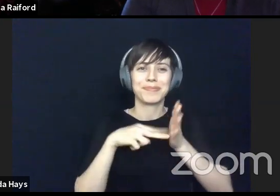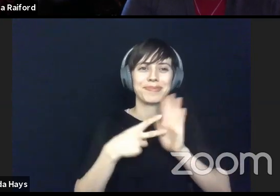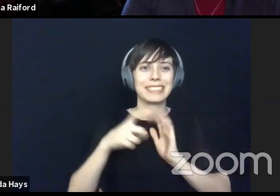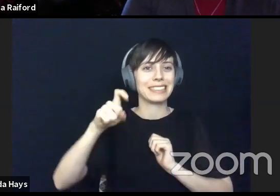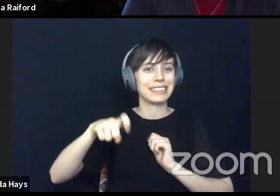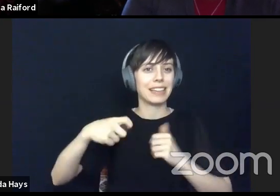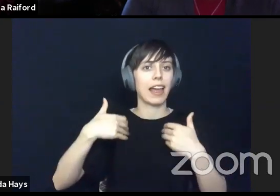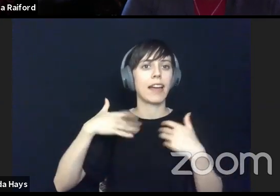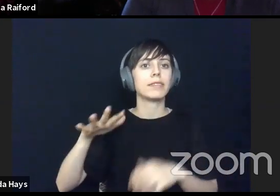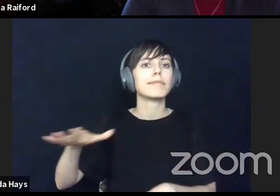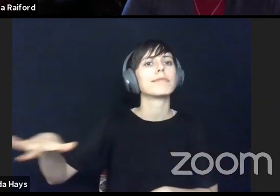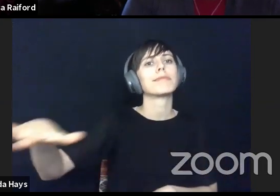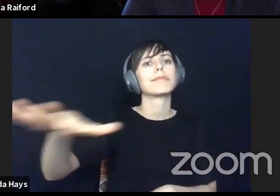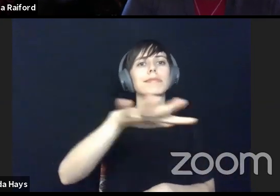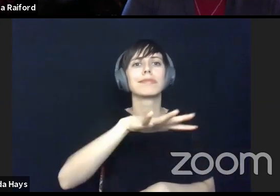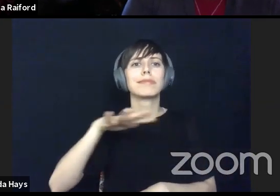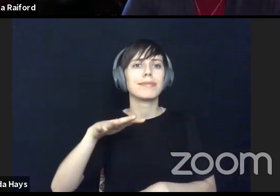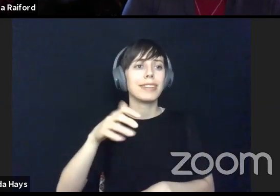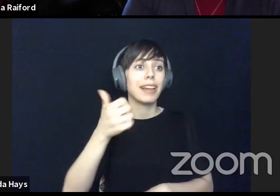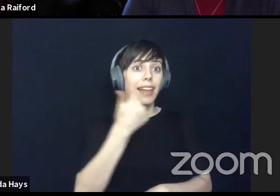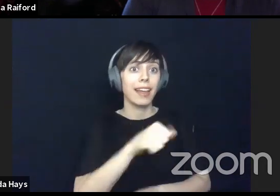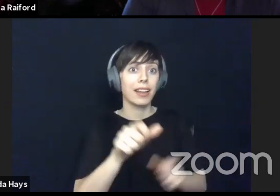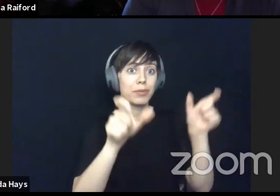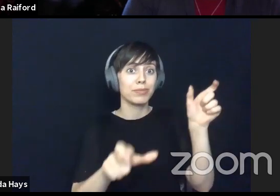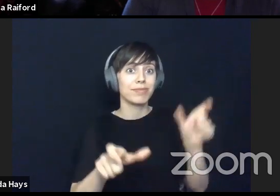everyone can gather, everyone can have access to,